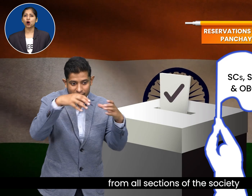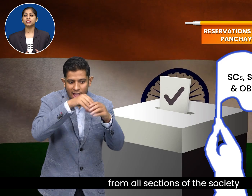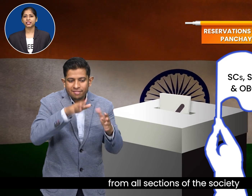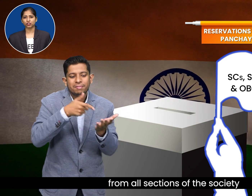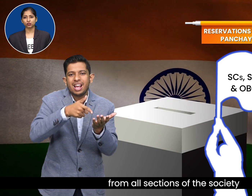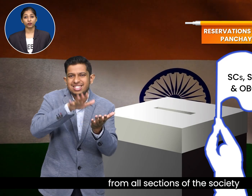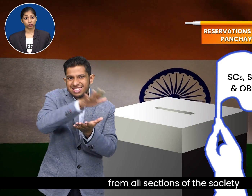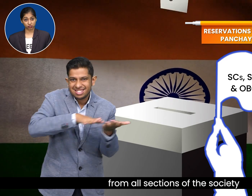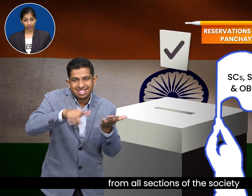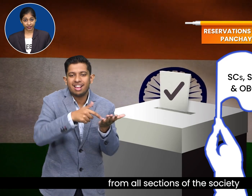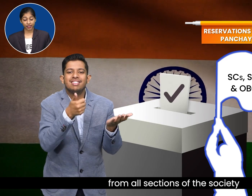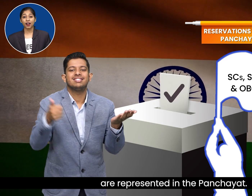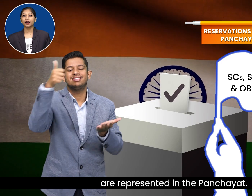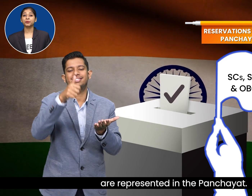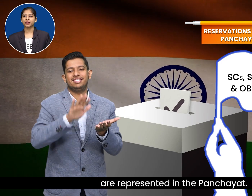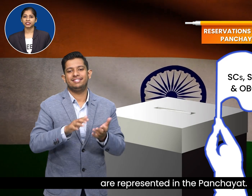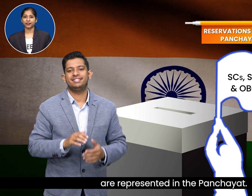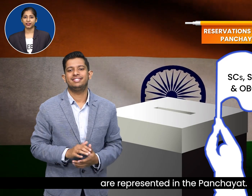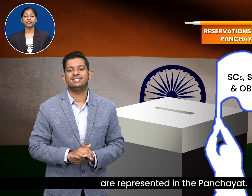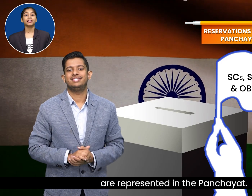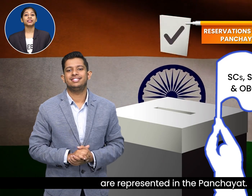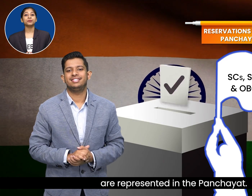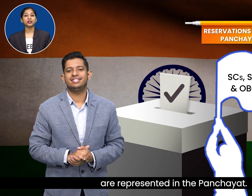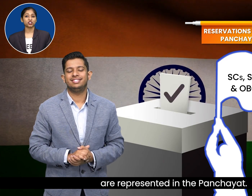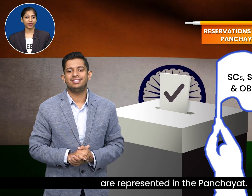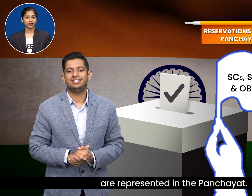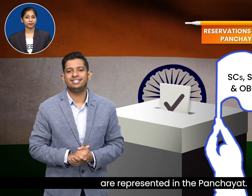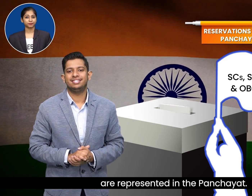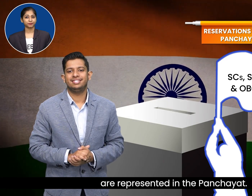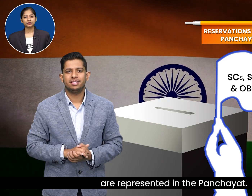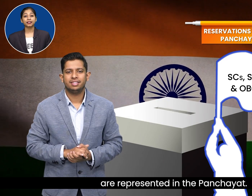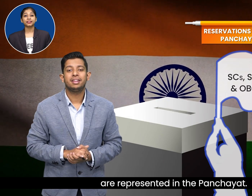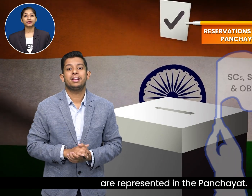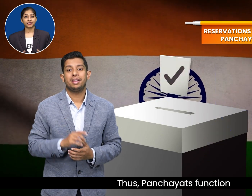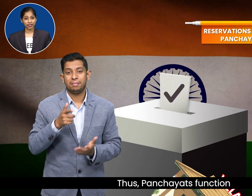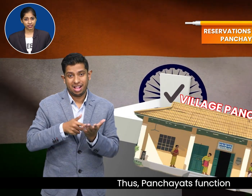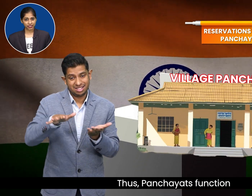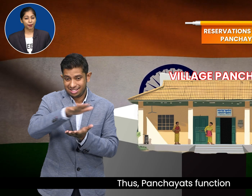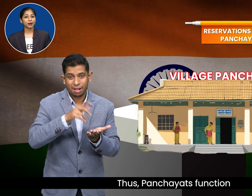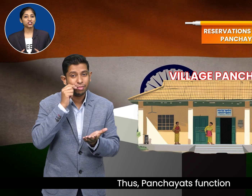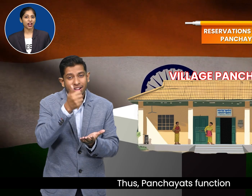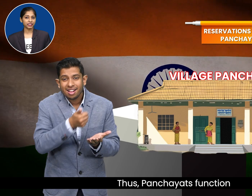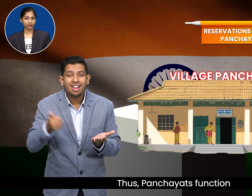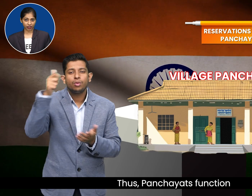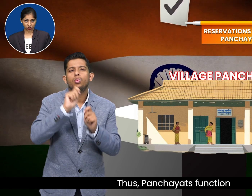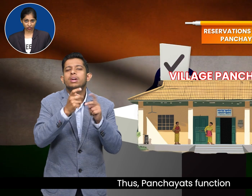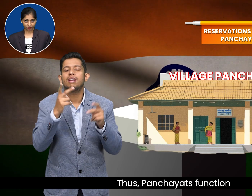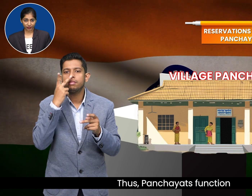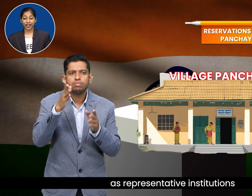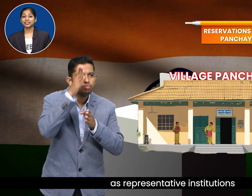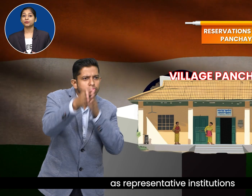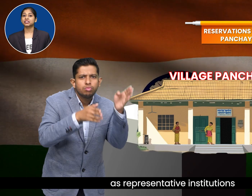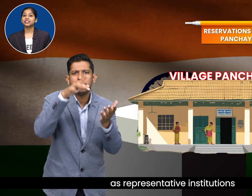from all sections of the society are represented in the panchayat. Thus, panchayats